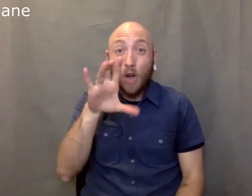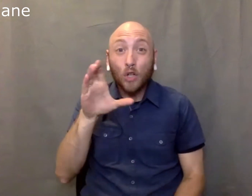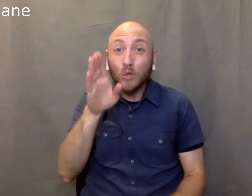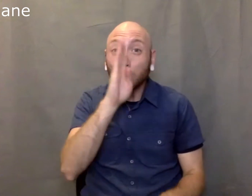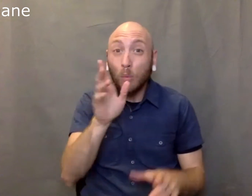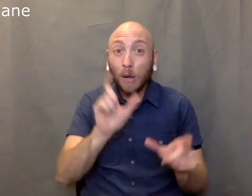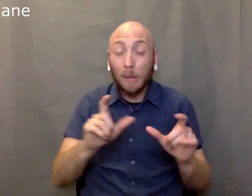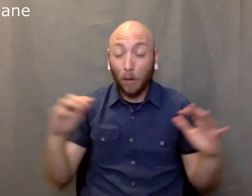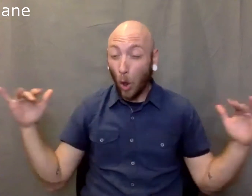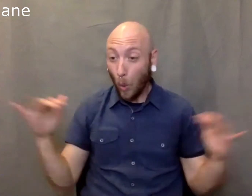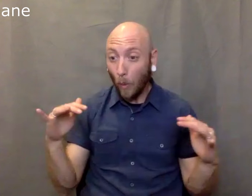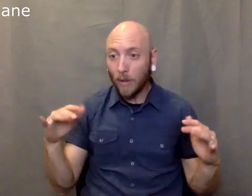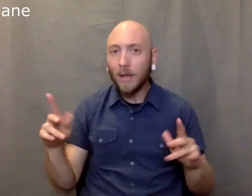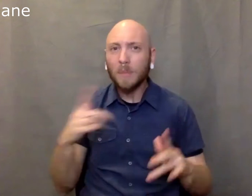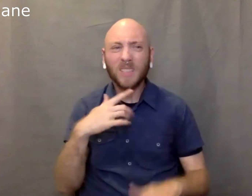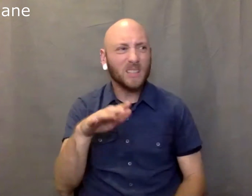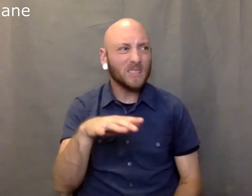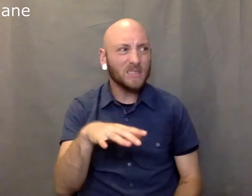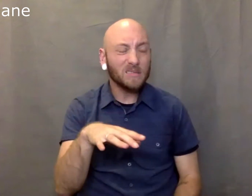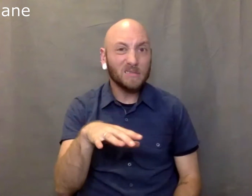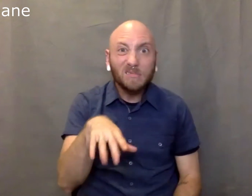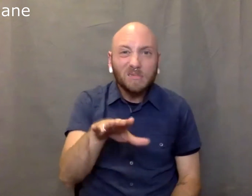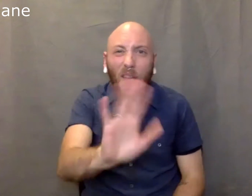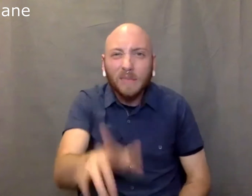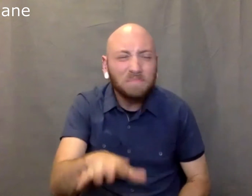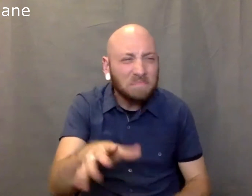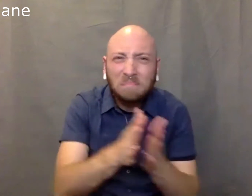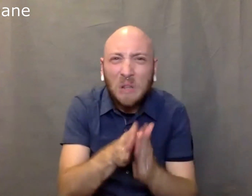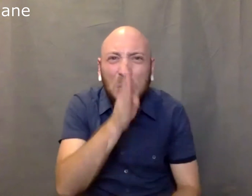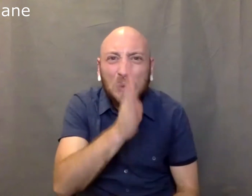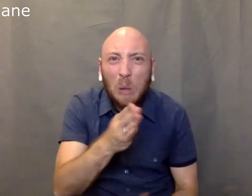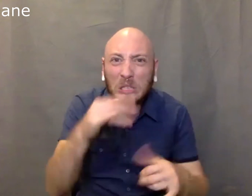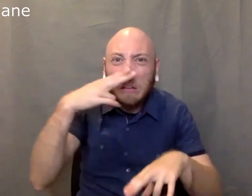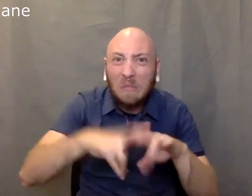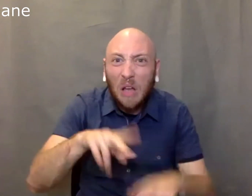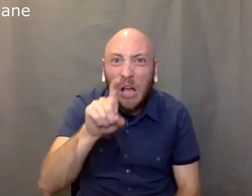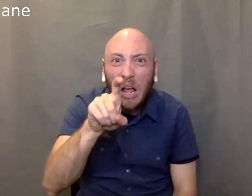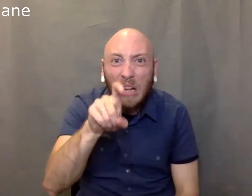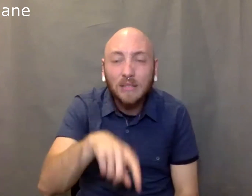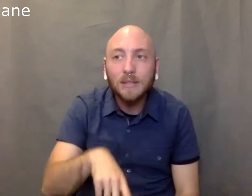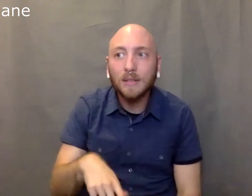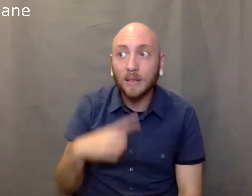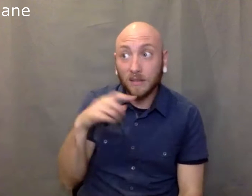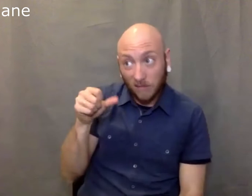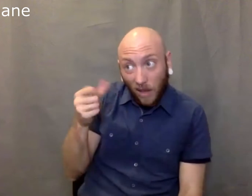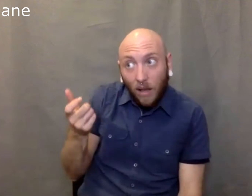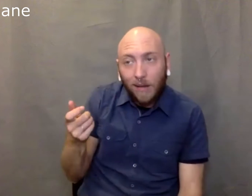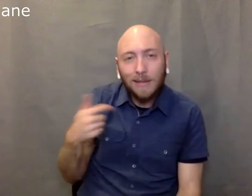more that they're like, oh, you guys really still have fun. And in the beginning, I thought like, I guess so. Like I didn't believe it that I could still have fun.